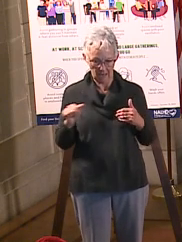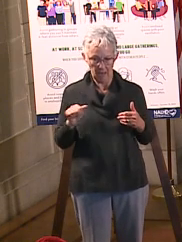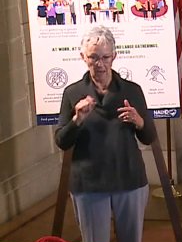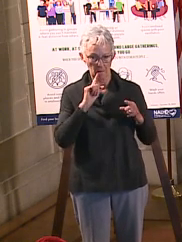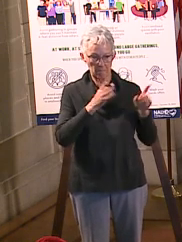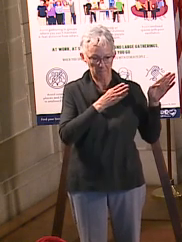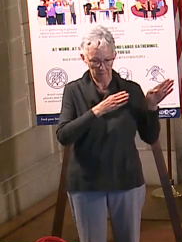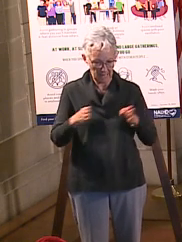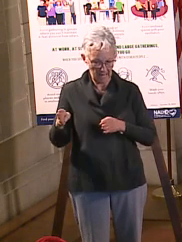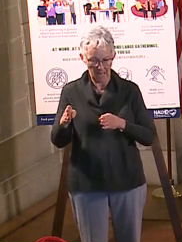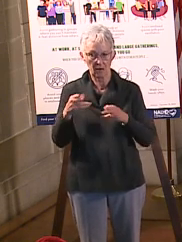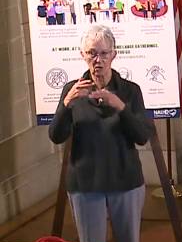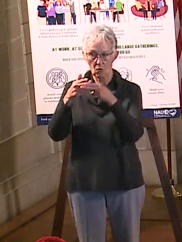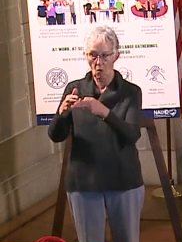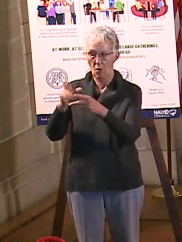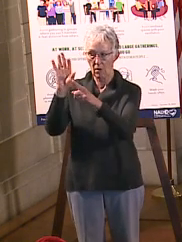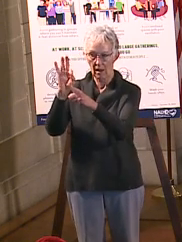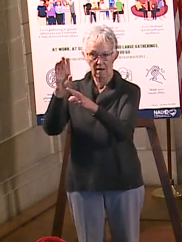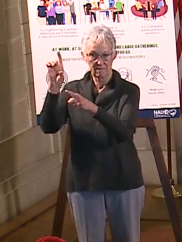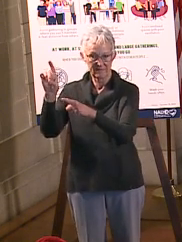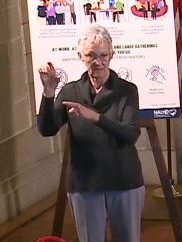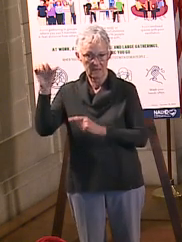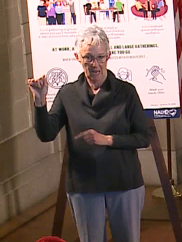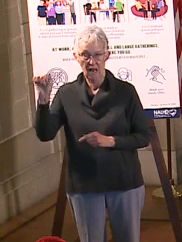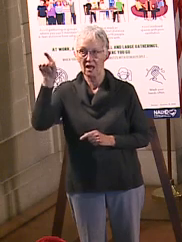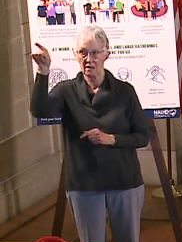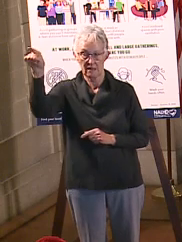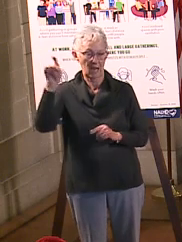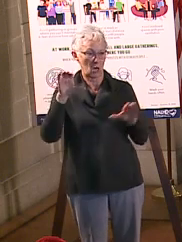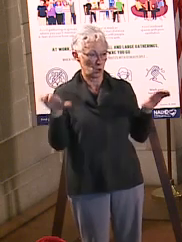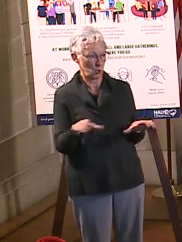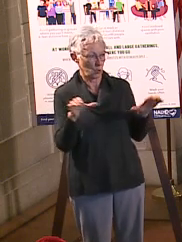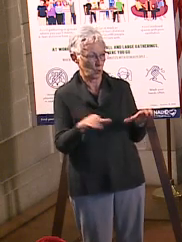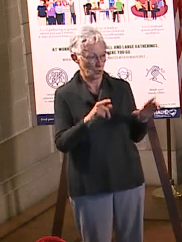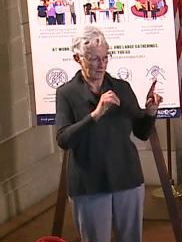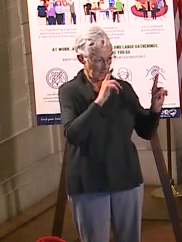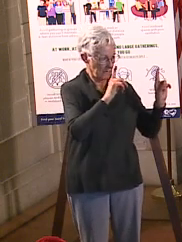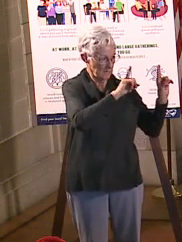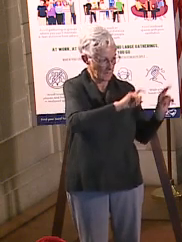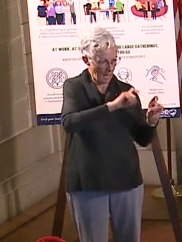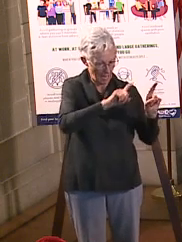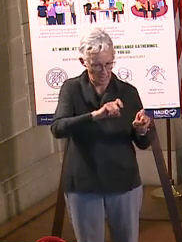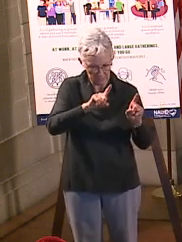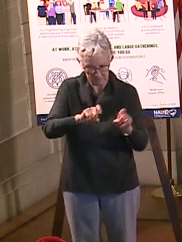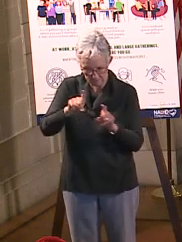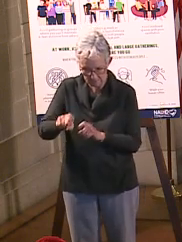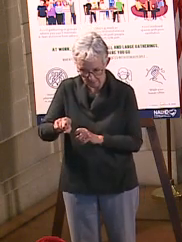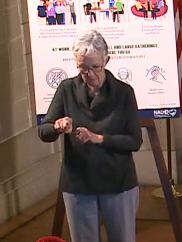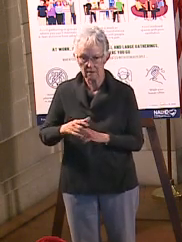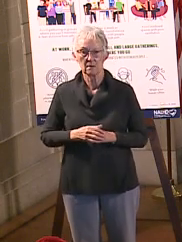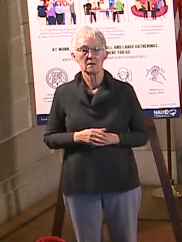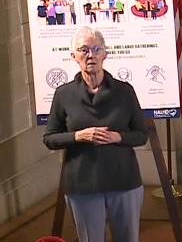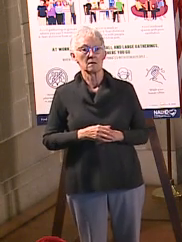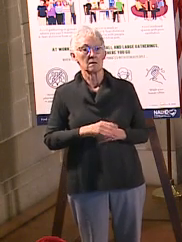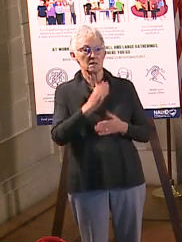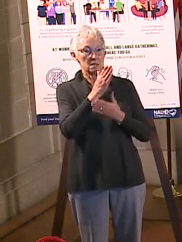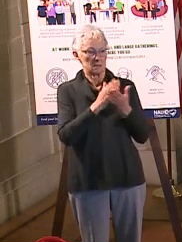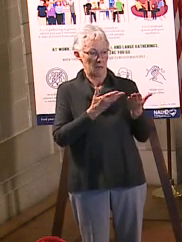and it's called the Food and Drug Administration. They go through the testing. There are derivatives of the